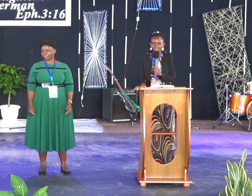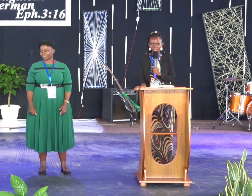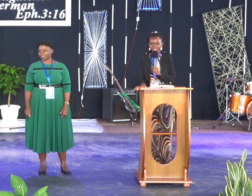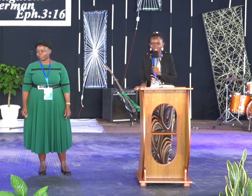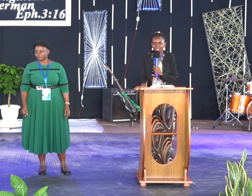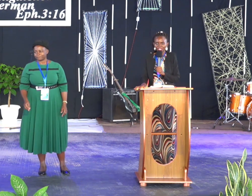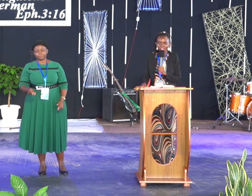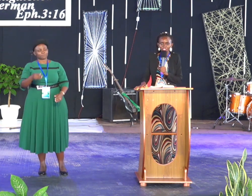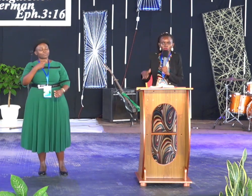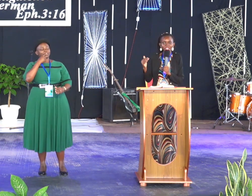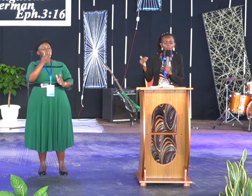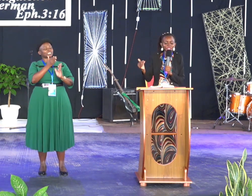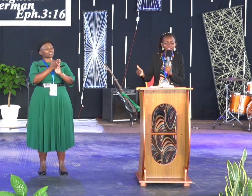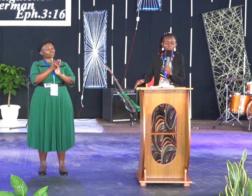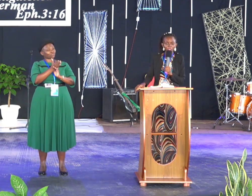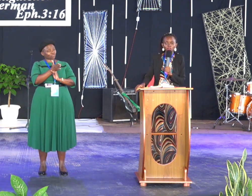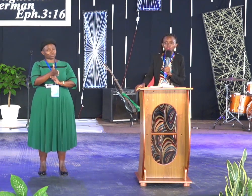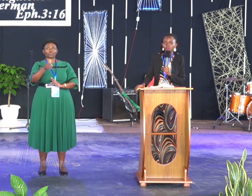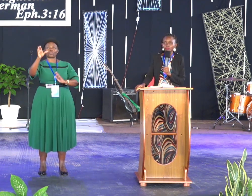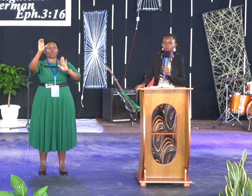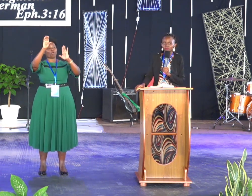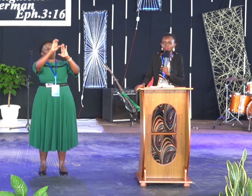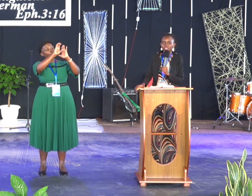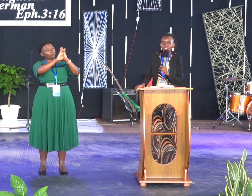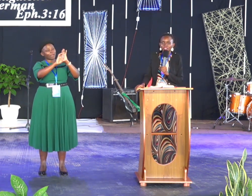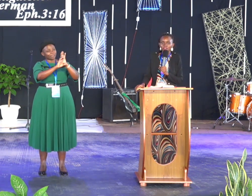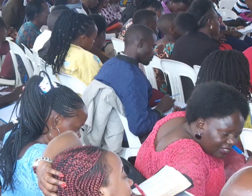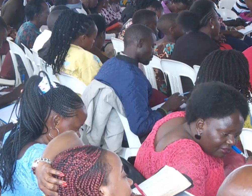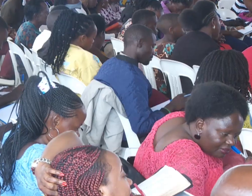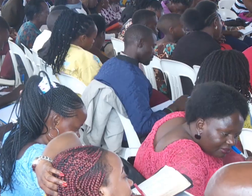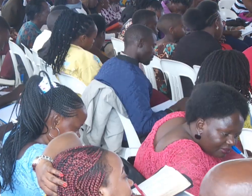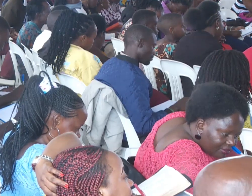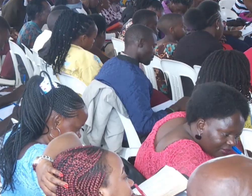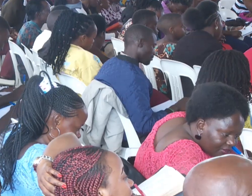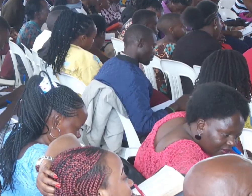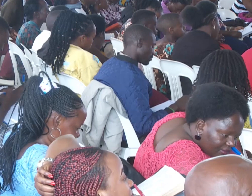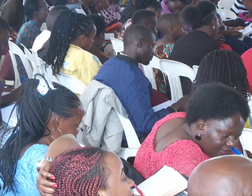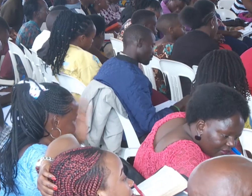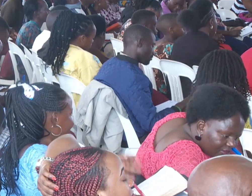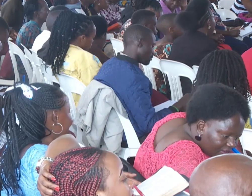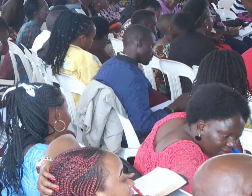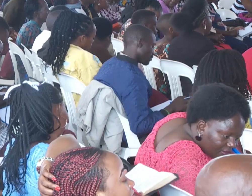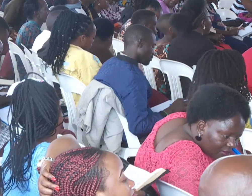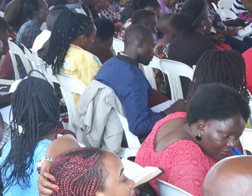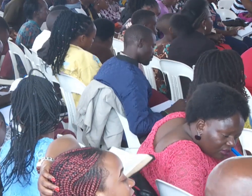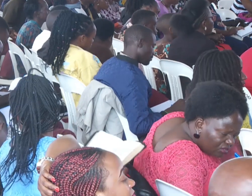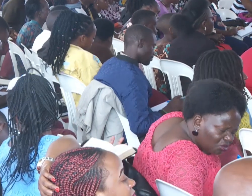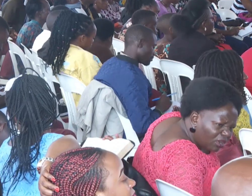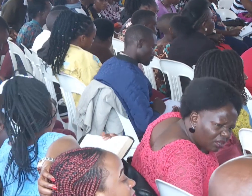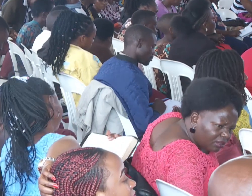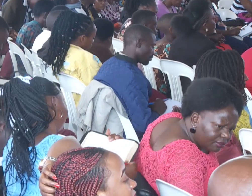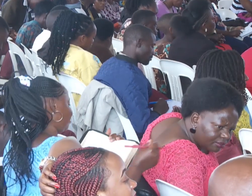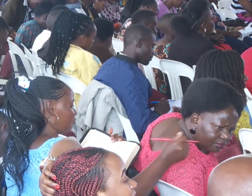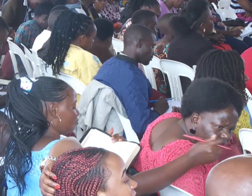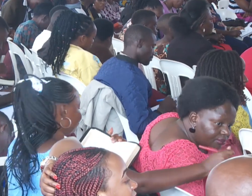your commandments make me wiser than my enemies. Mfulibwo kuba omugezo okusinga abalabe bange. Ever